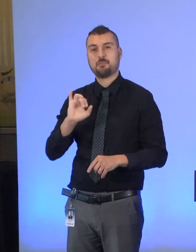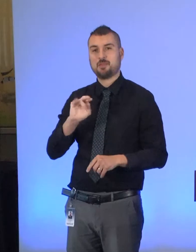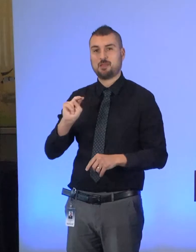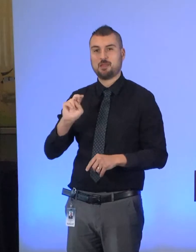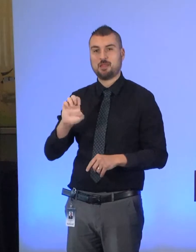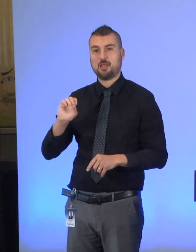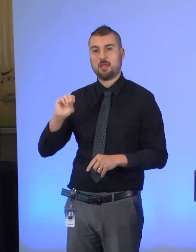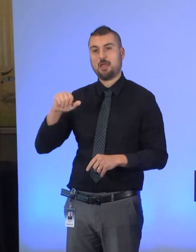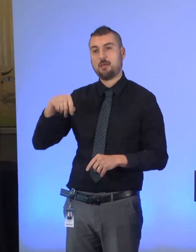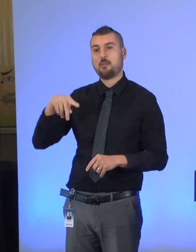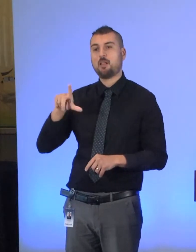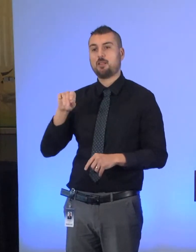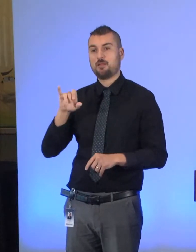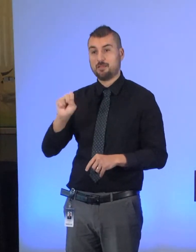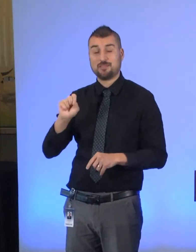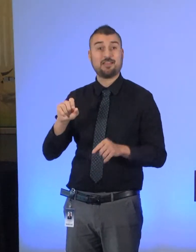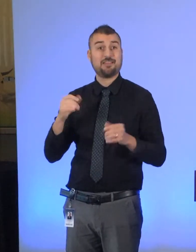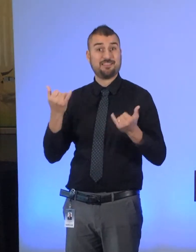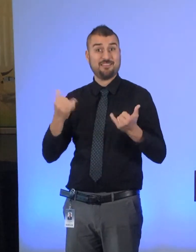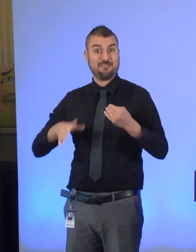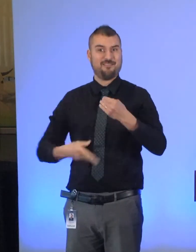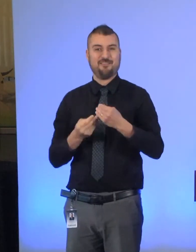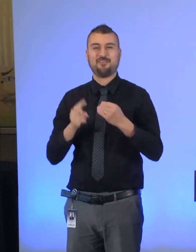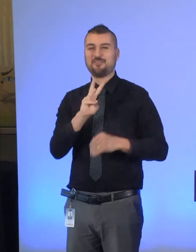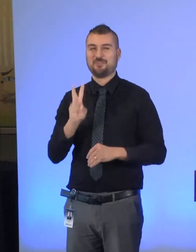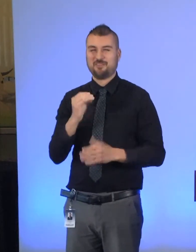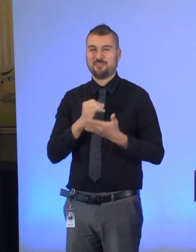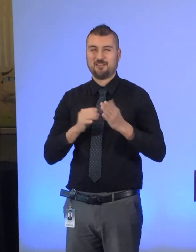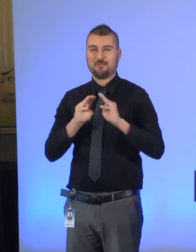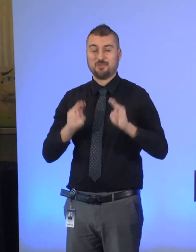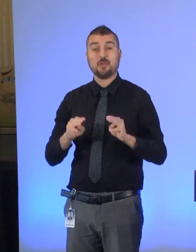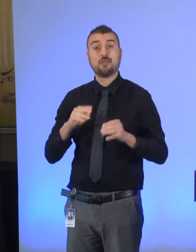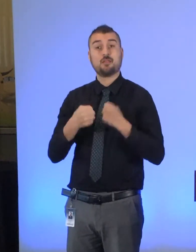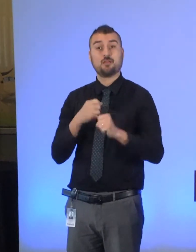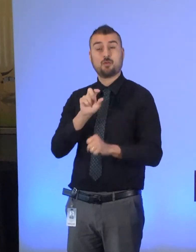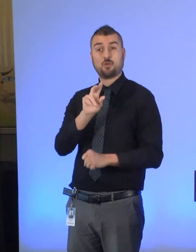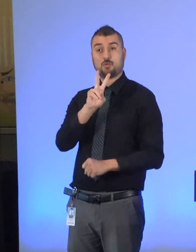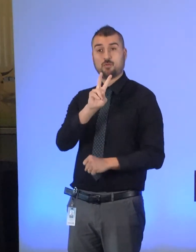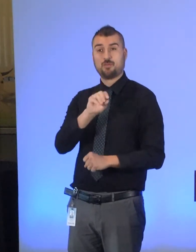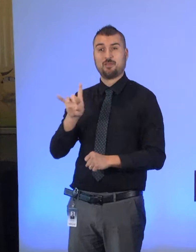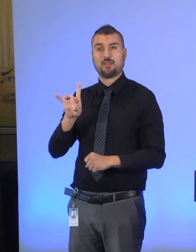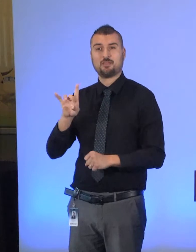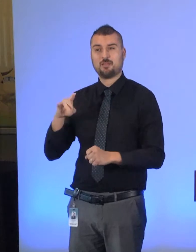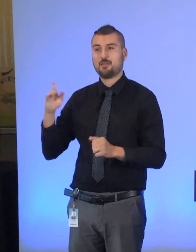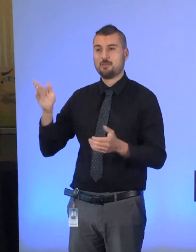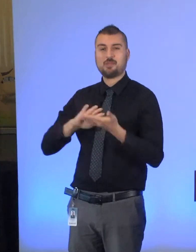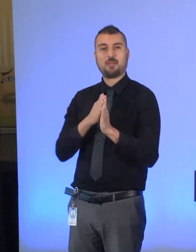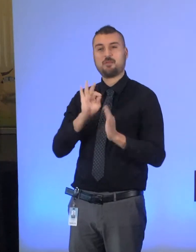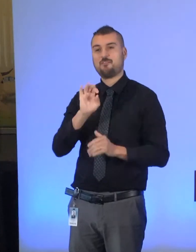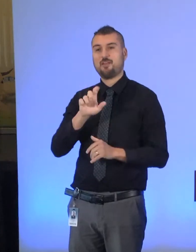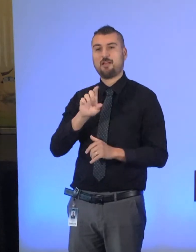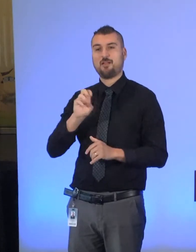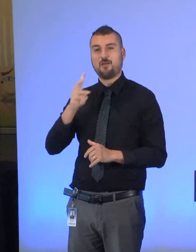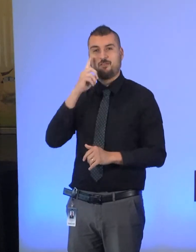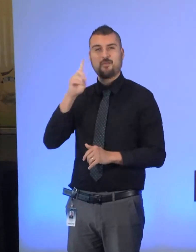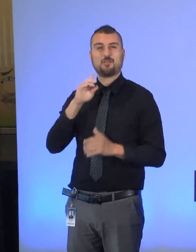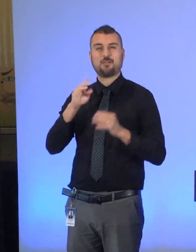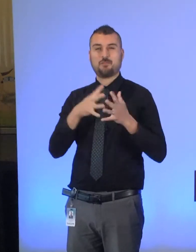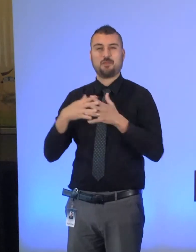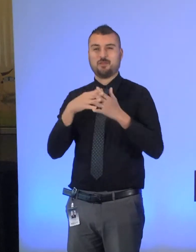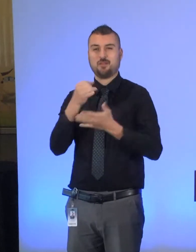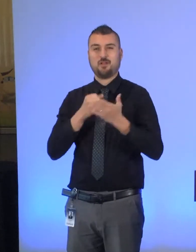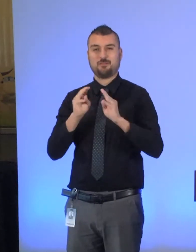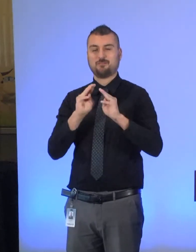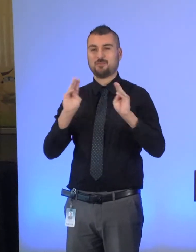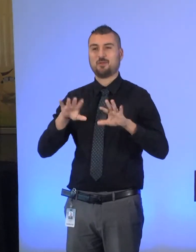In 2008, she was elected as a fellow for the American Craft Council. For those who aren't aware, that's a pretty